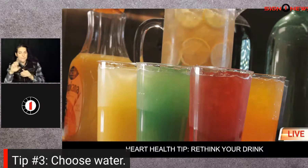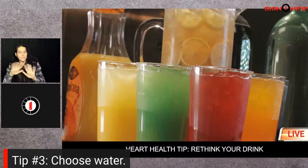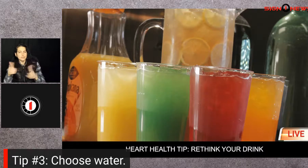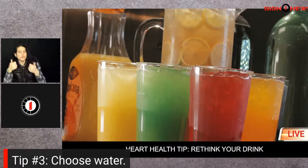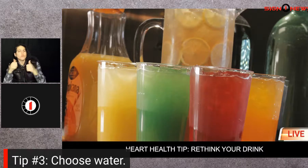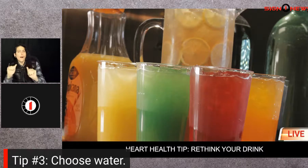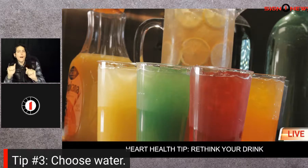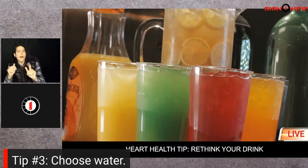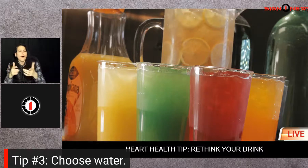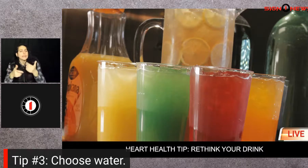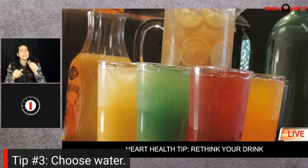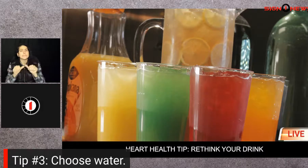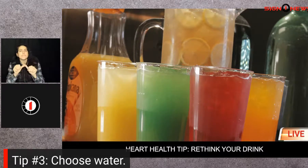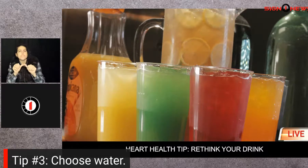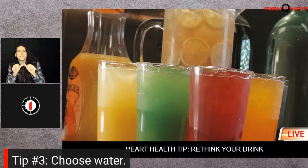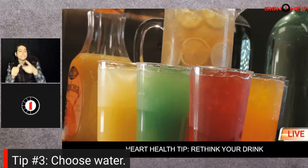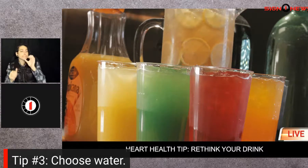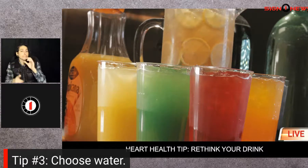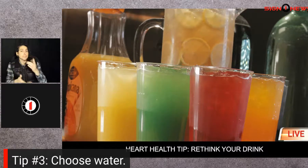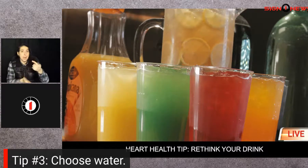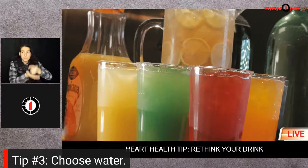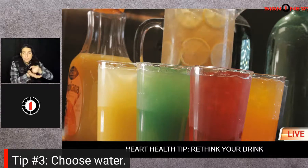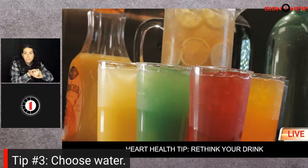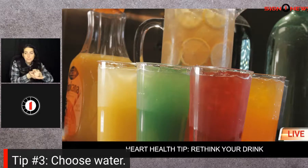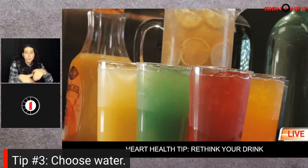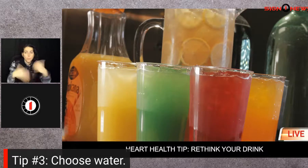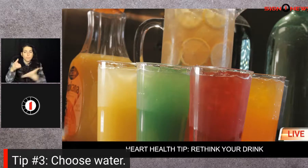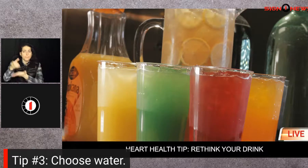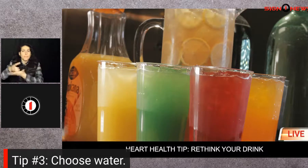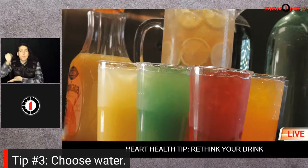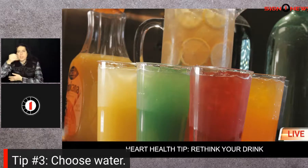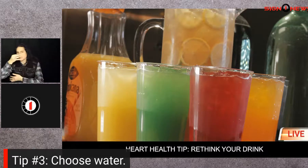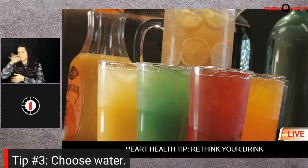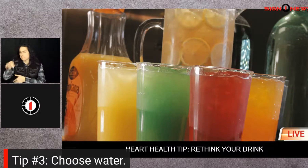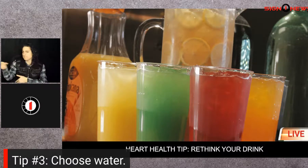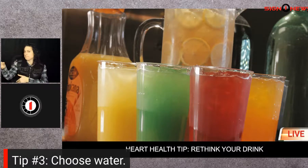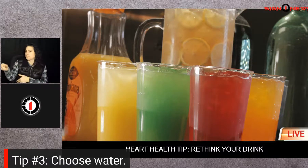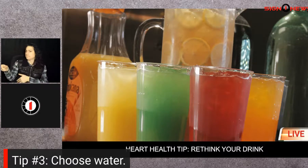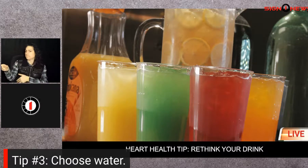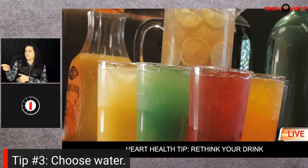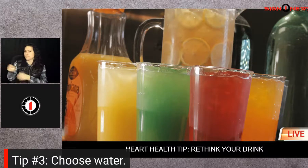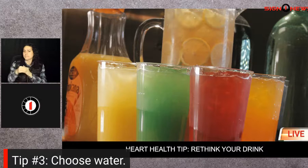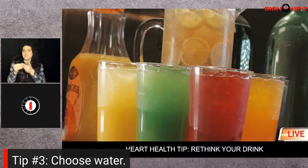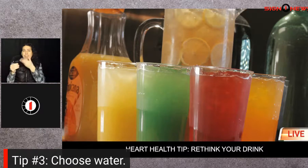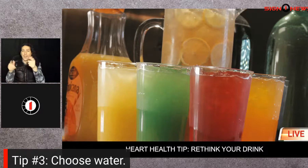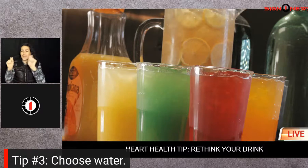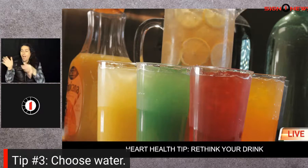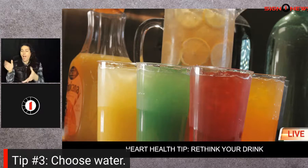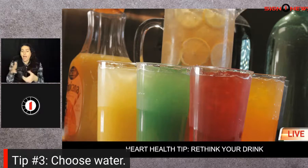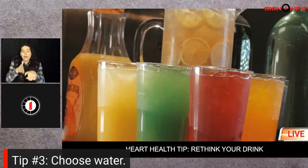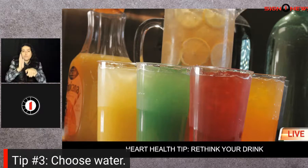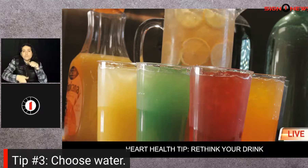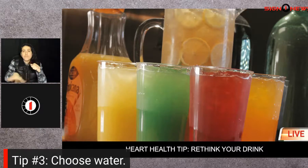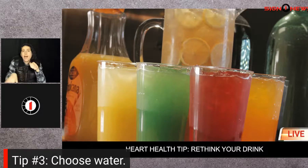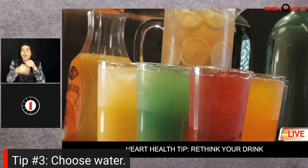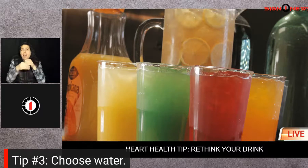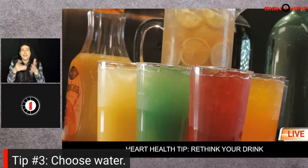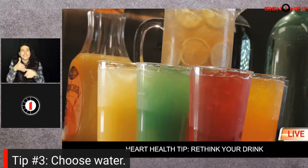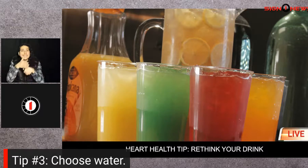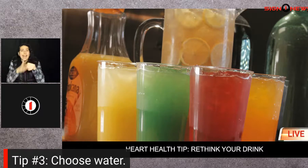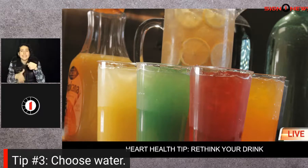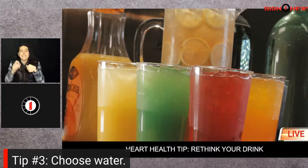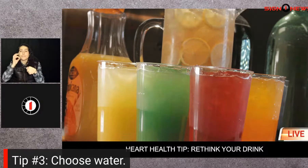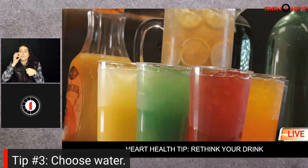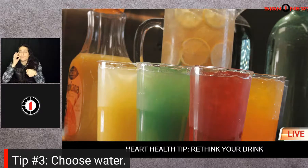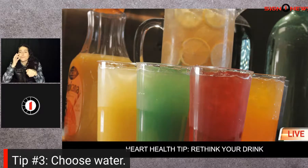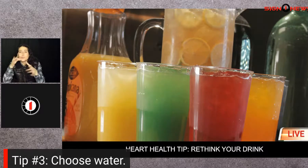We know that can seem like a challenge for some, so try keeping a cup or bottle nearby, and you can add